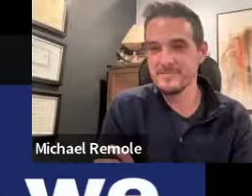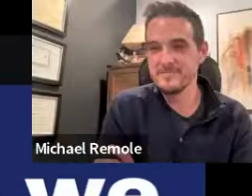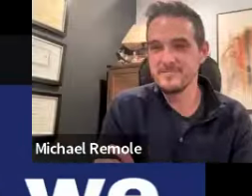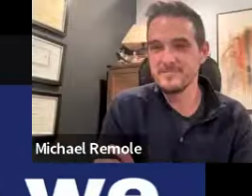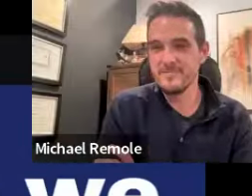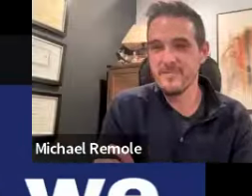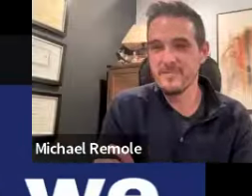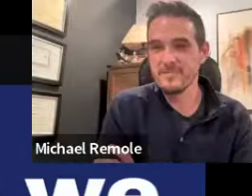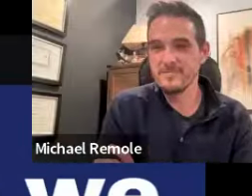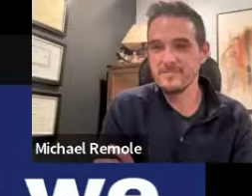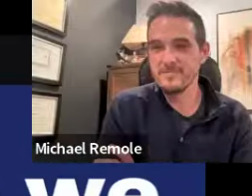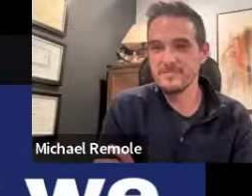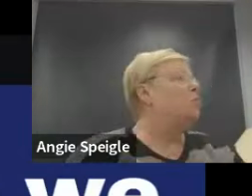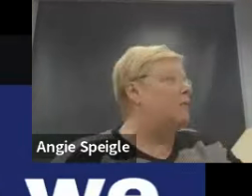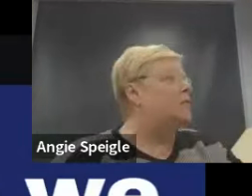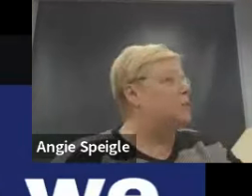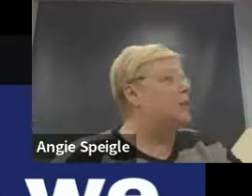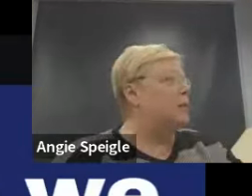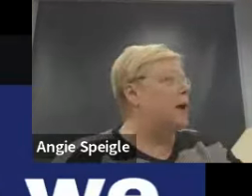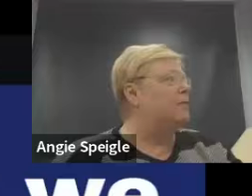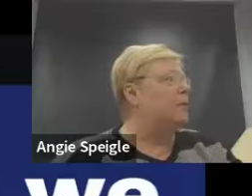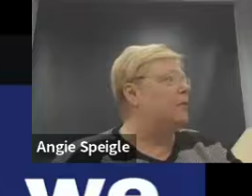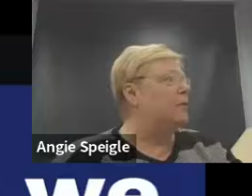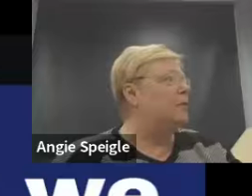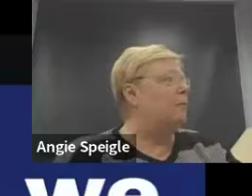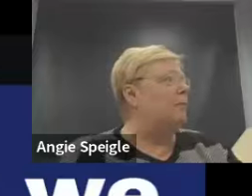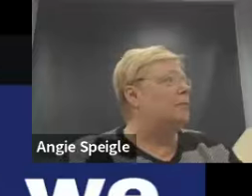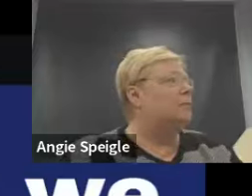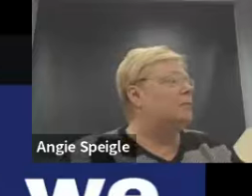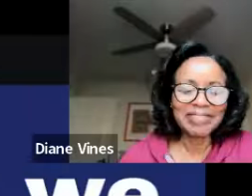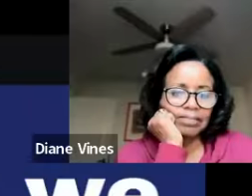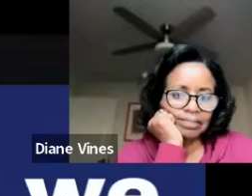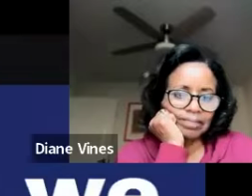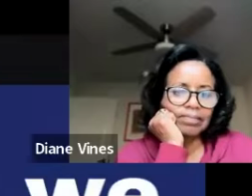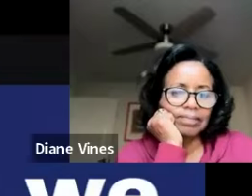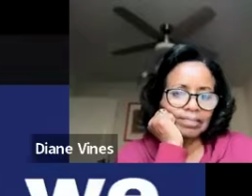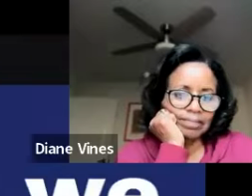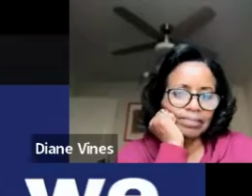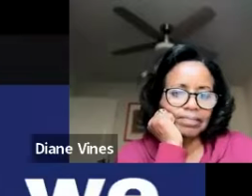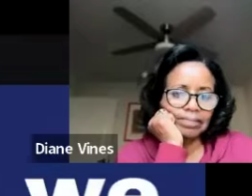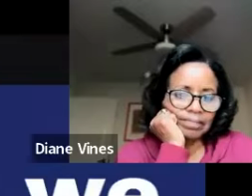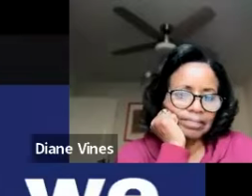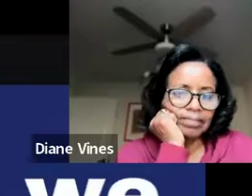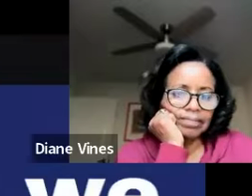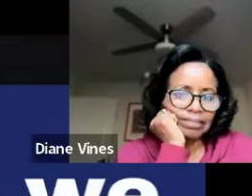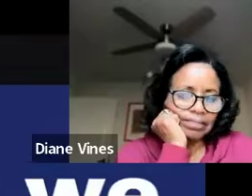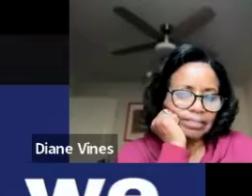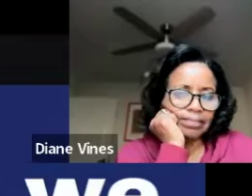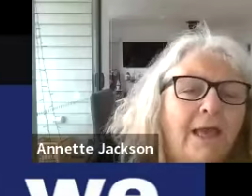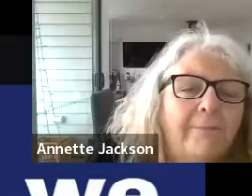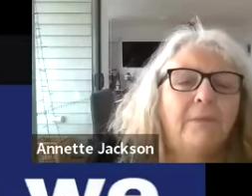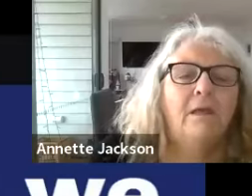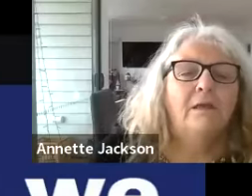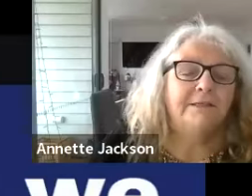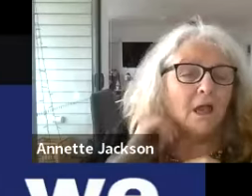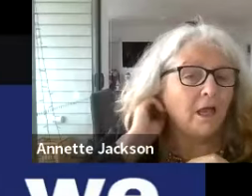And so I would say it's pretty impactful. Mhm. yeah. And So can I that's